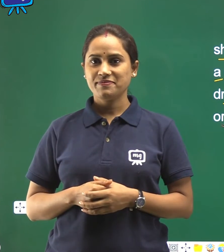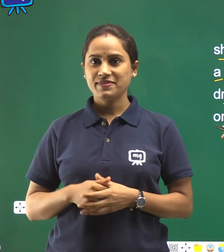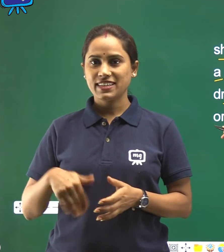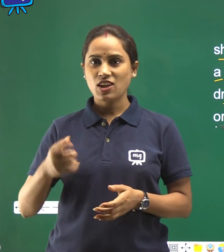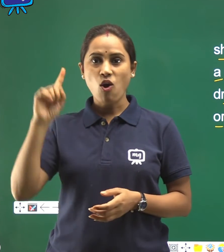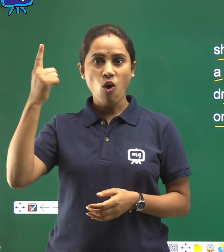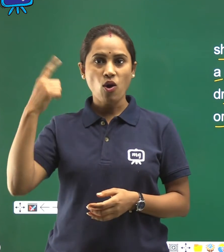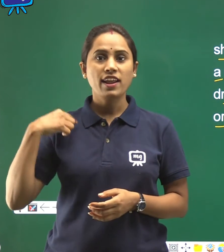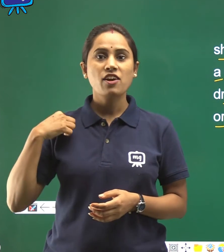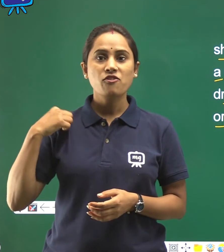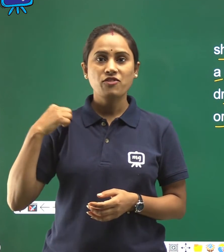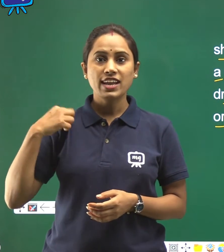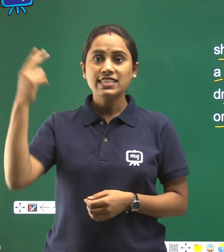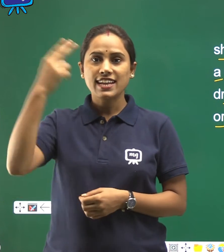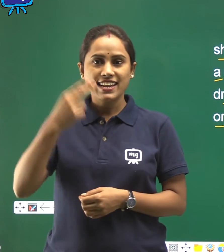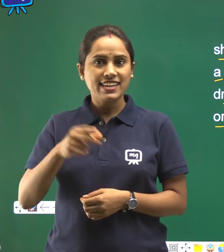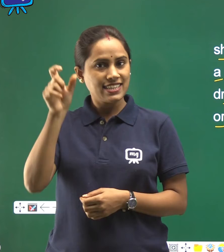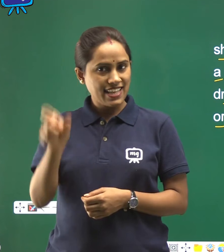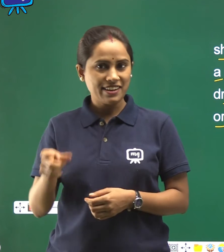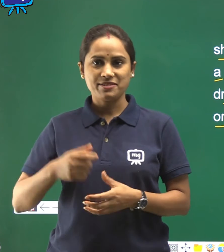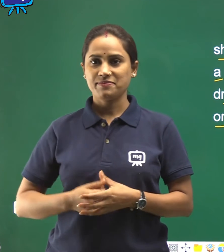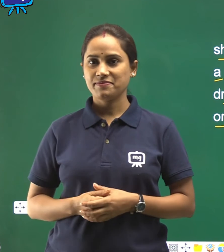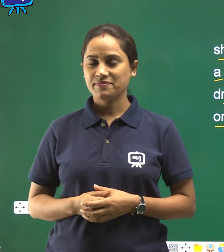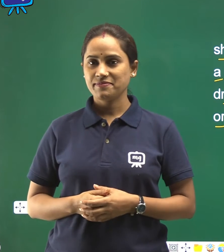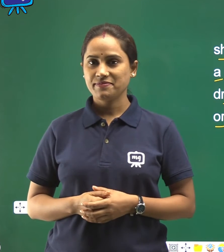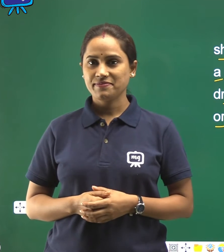or a fashion designer.